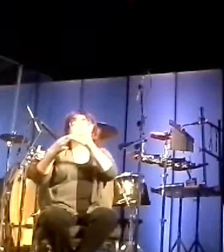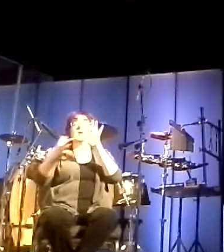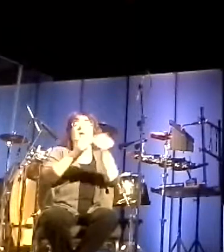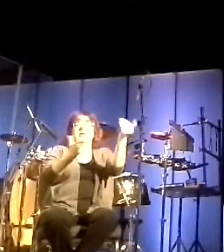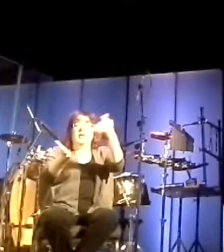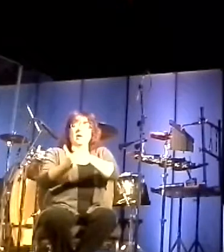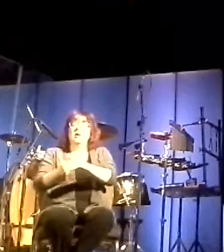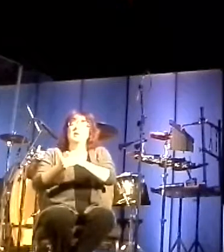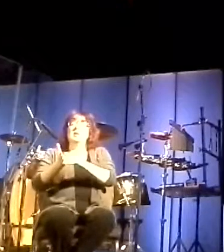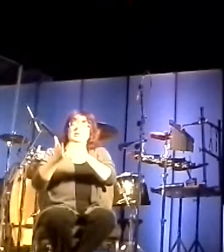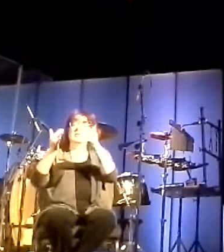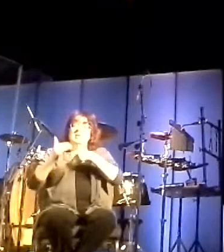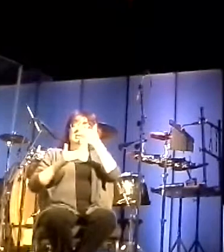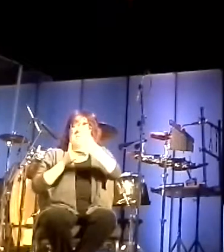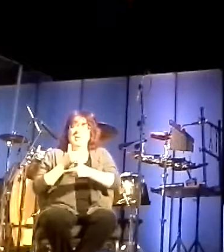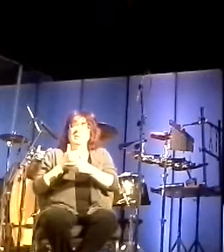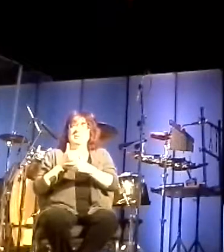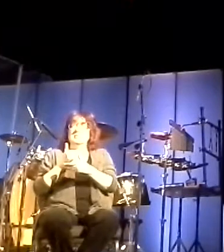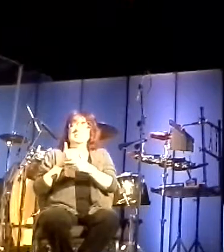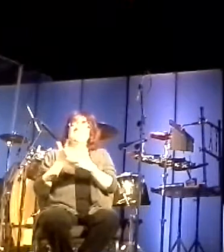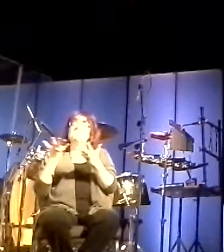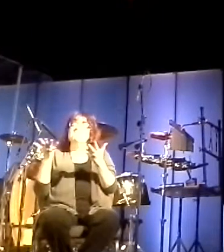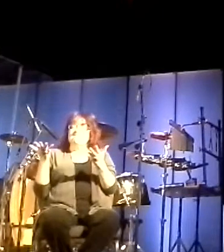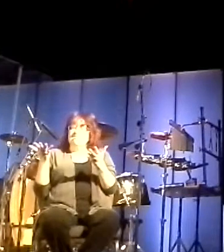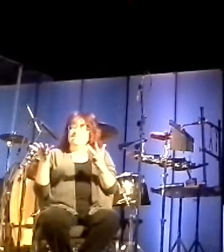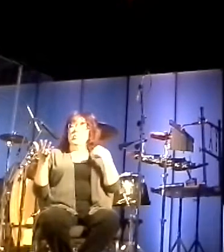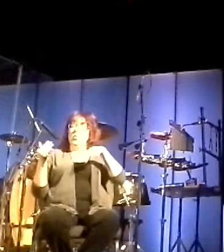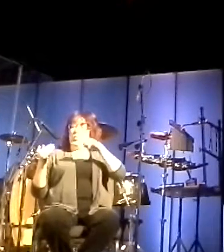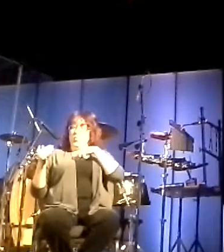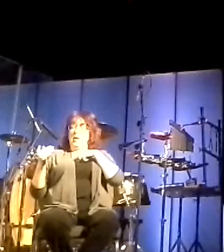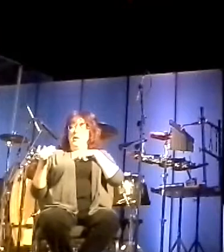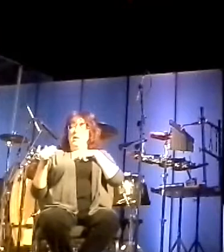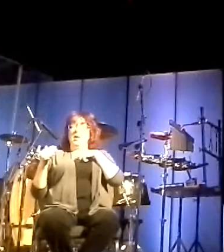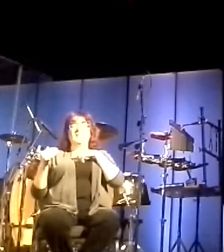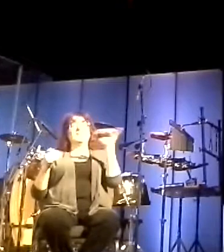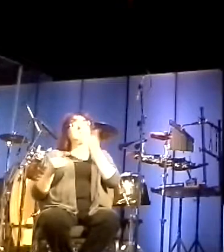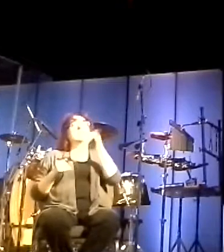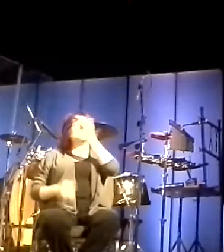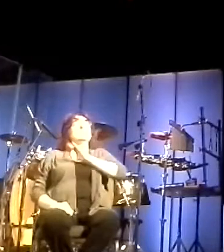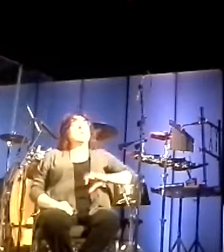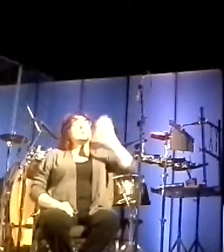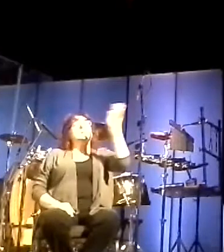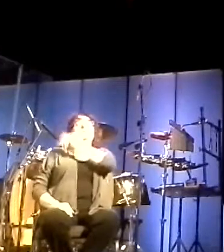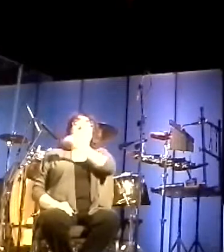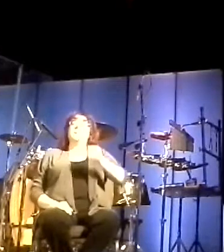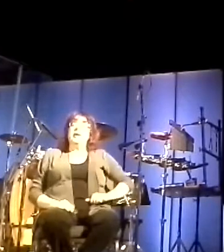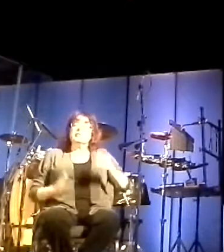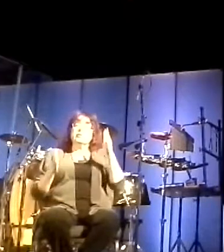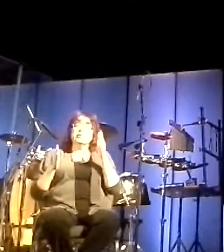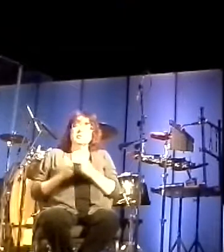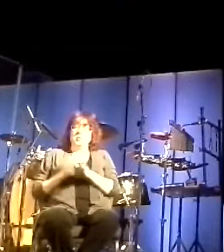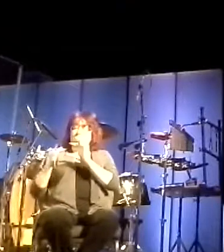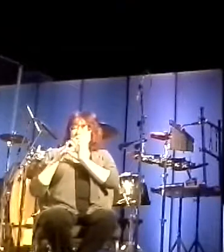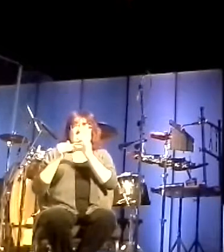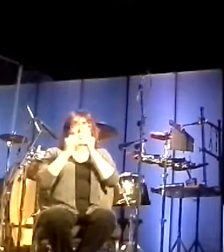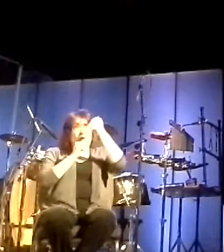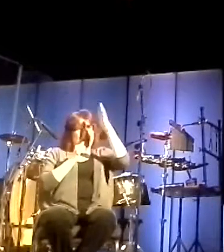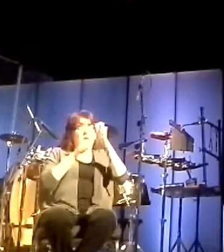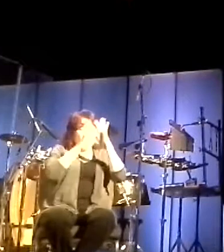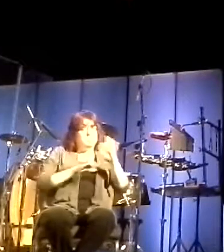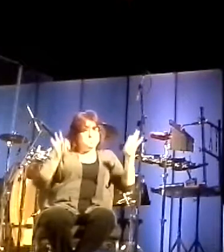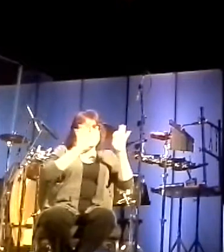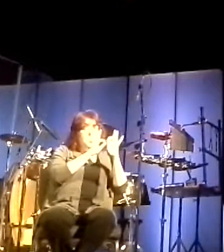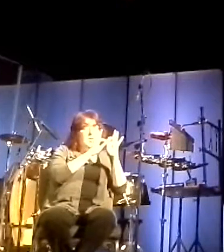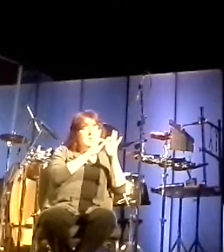reconciliation. He goes on the next day, but watch how far he takes this. We are therefore Christ's ambassadors. What he's saying is, this relationship with God